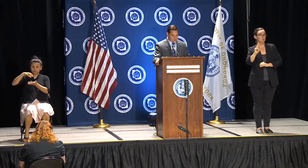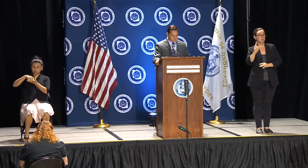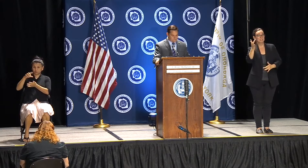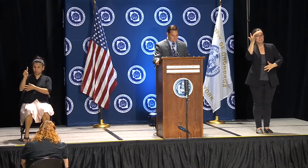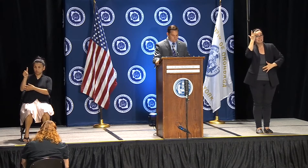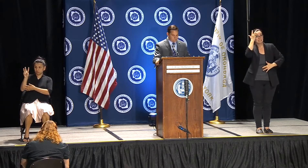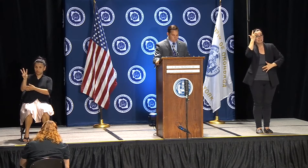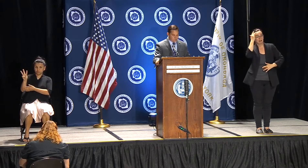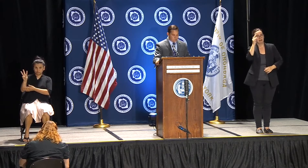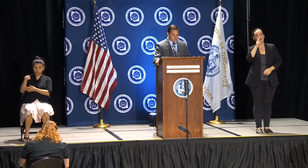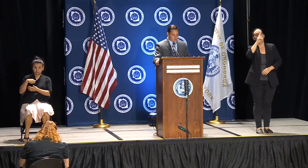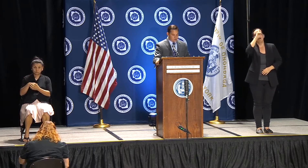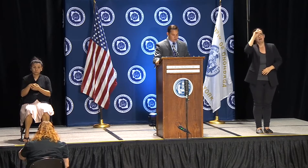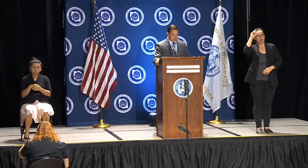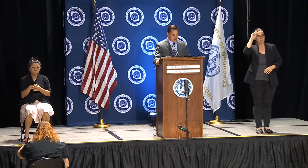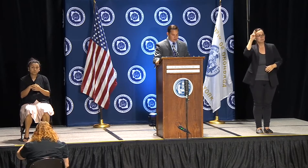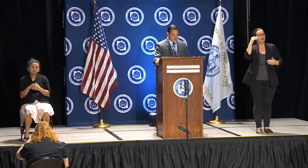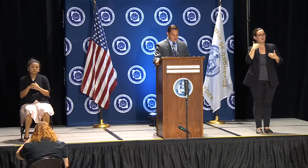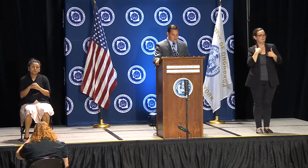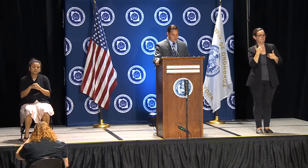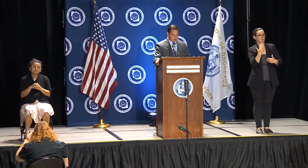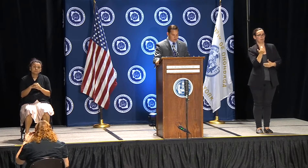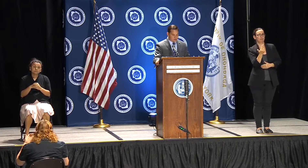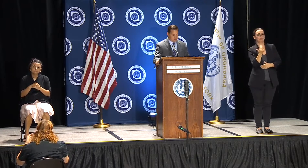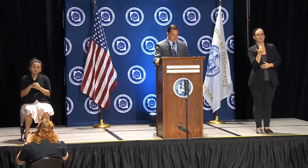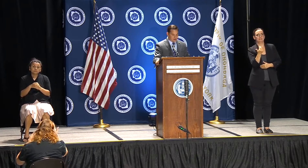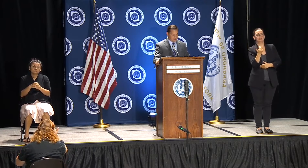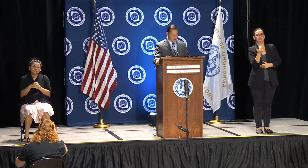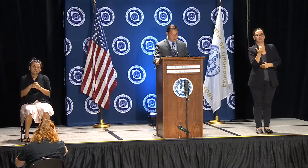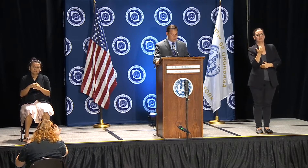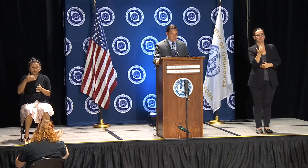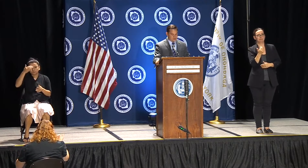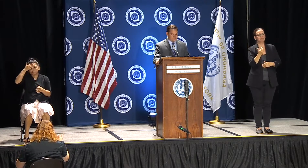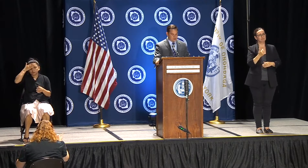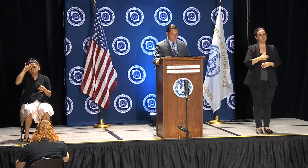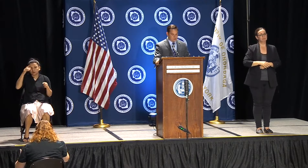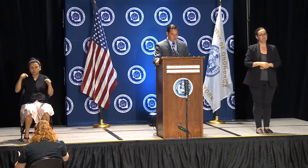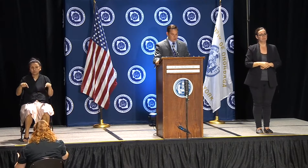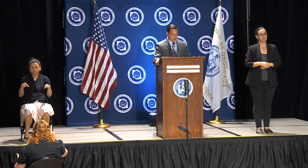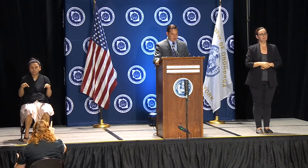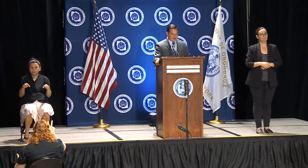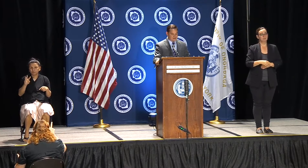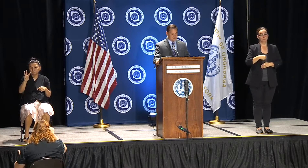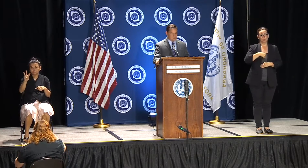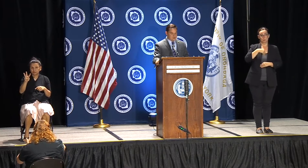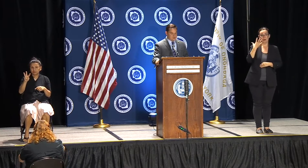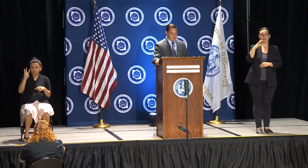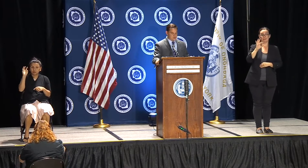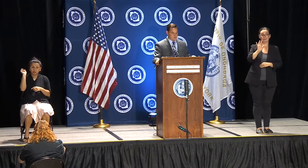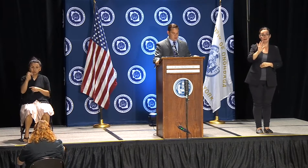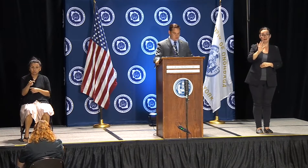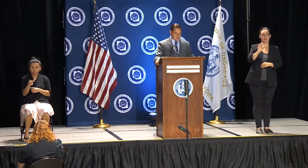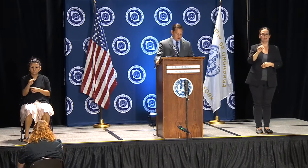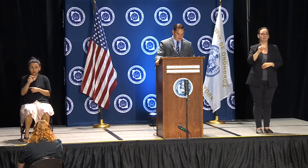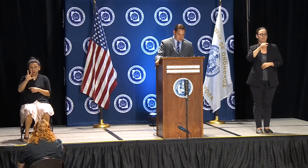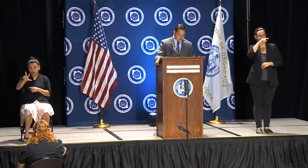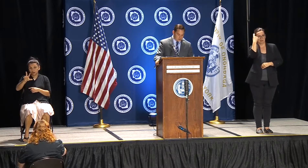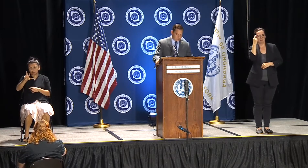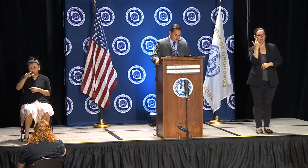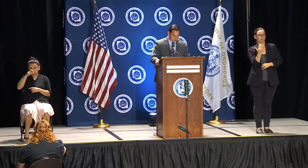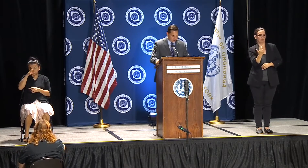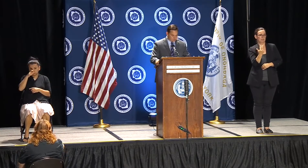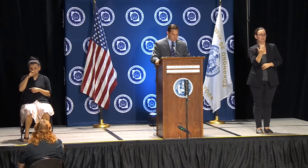another race. Looking at cases, we now have 3,872 positive cases since March